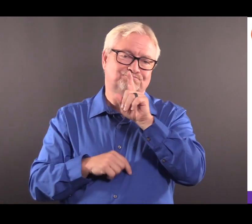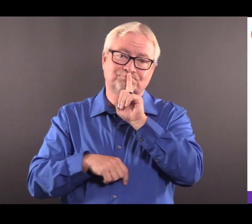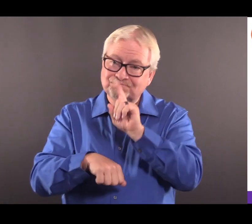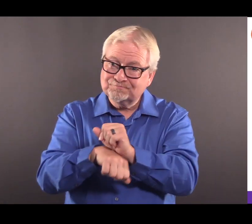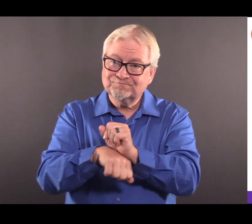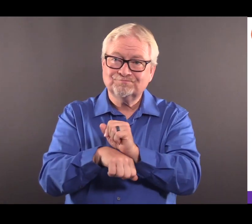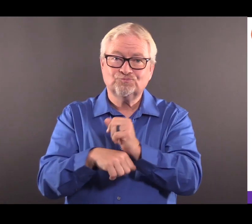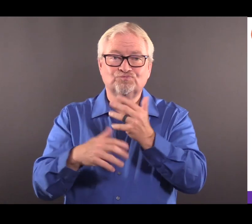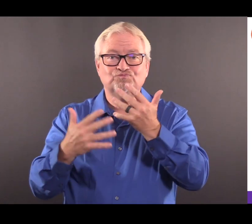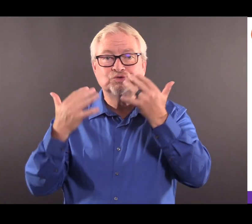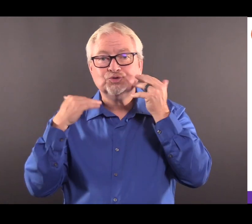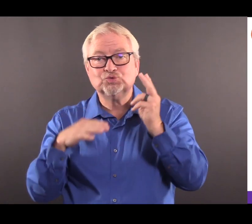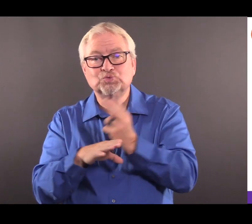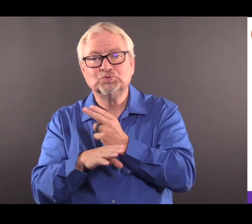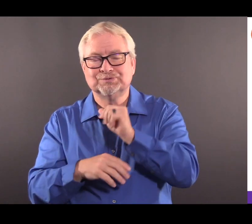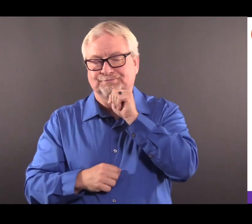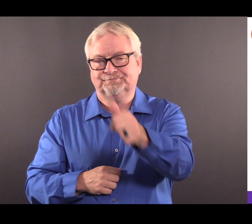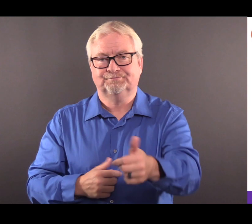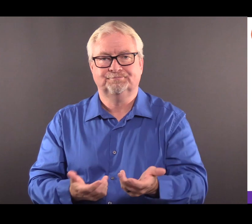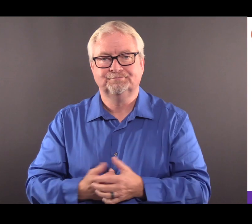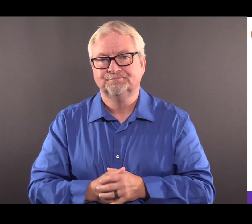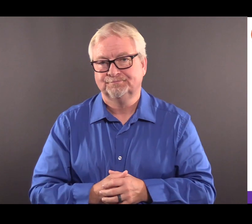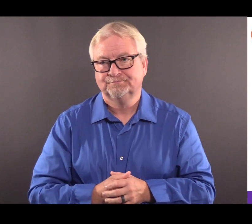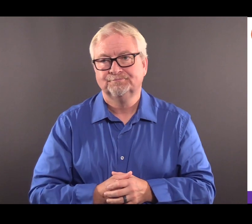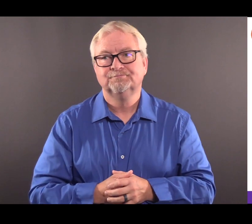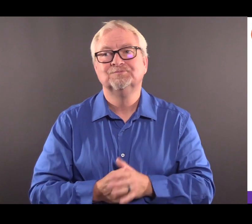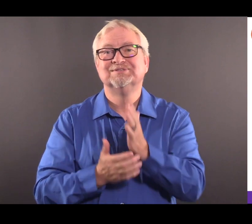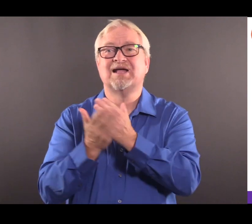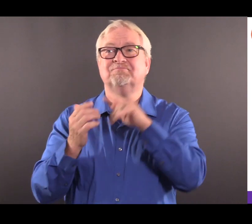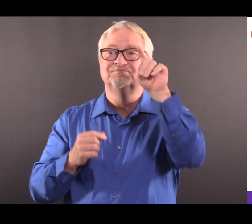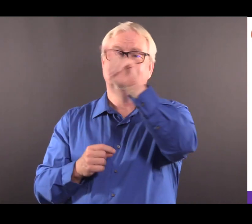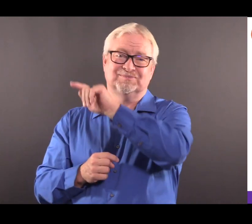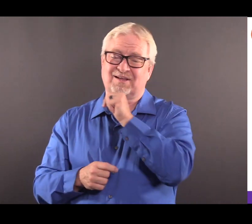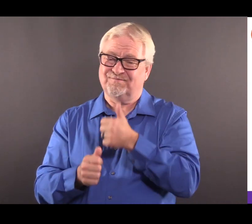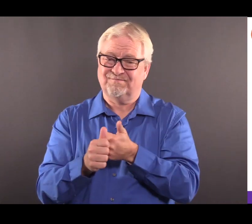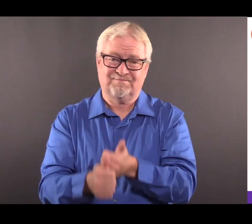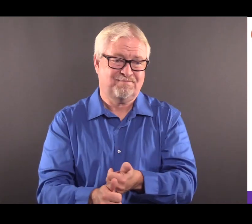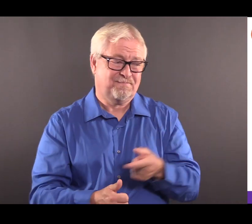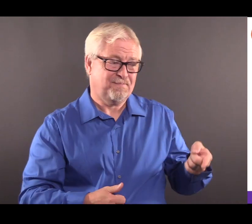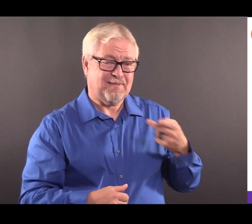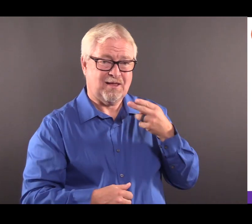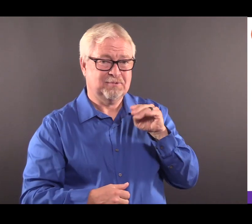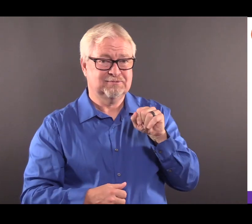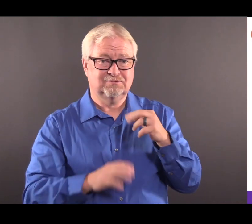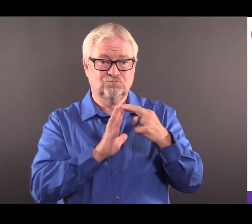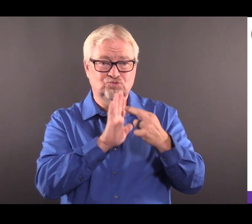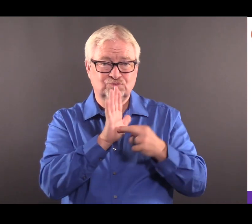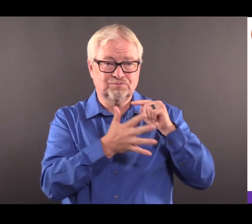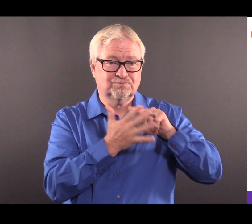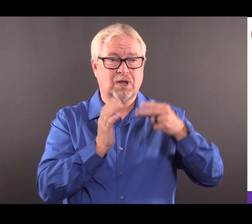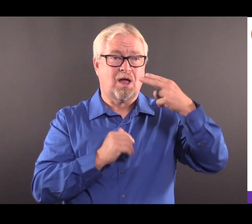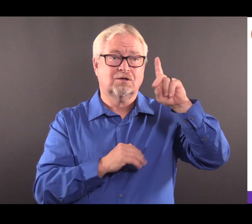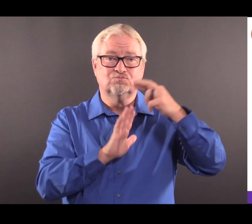not user-friendly for VSPs, and in some cases are not even compliant with basic